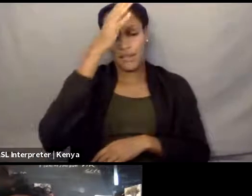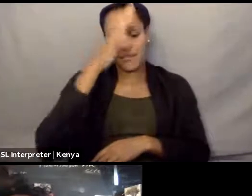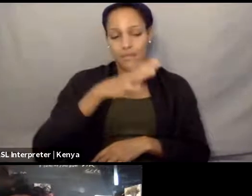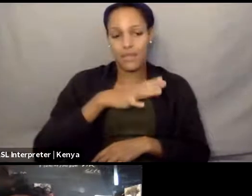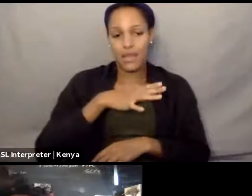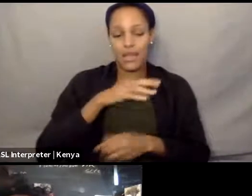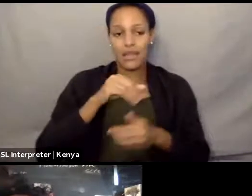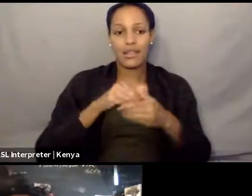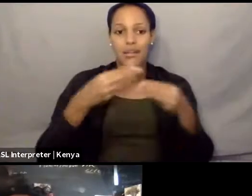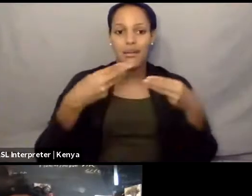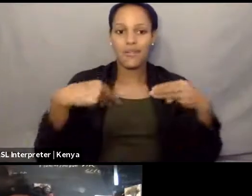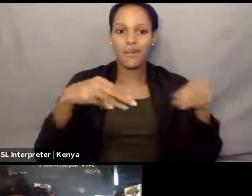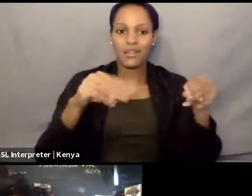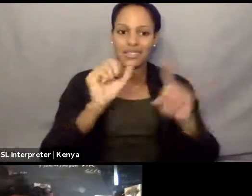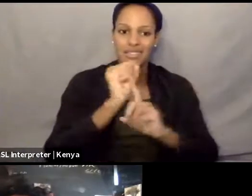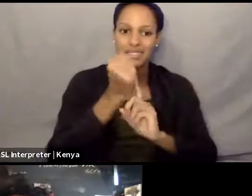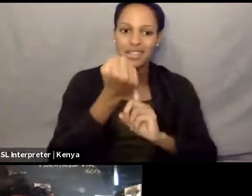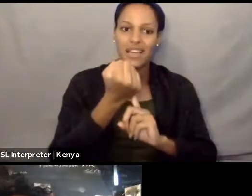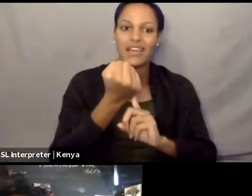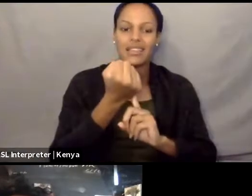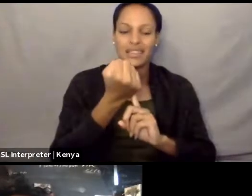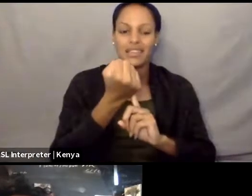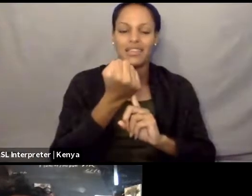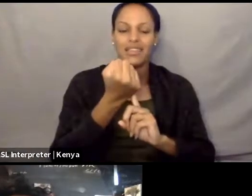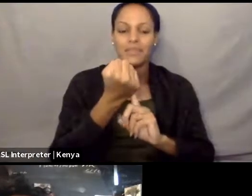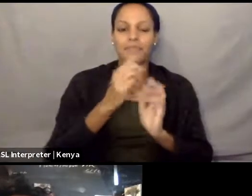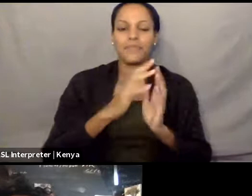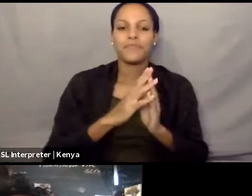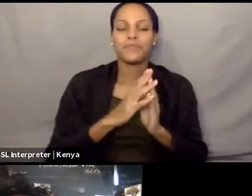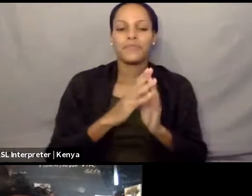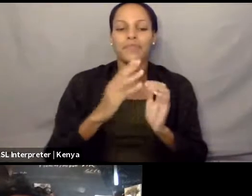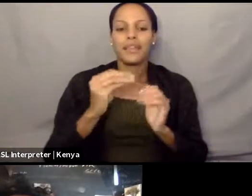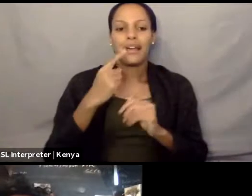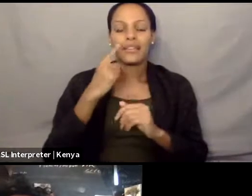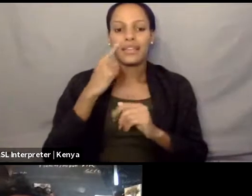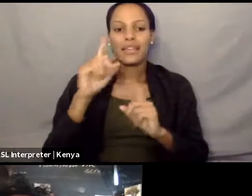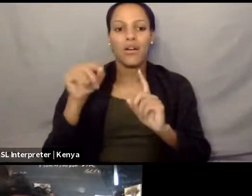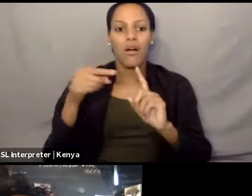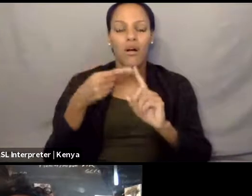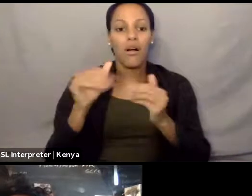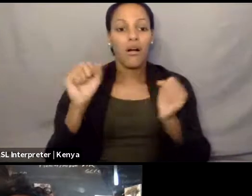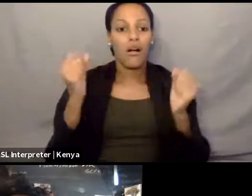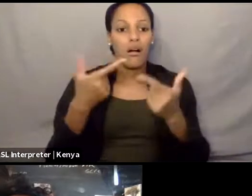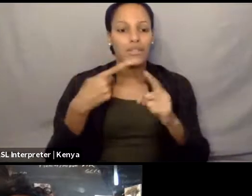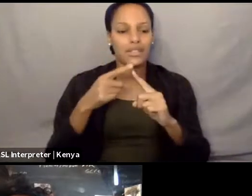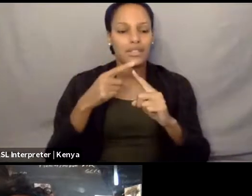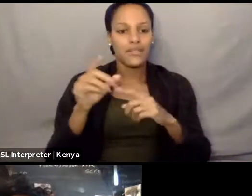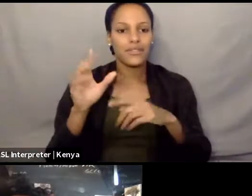market society. And I think, you know, all of those features